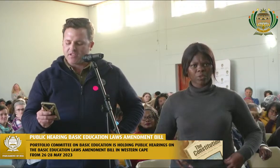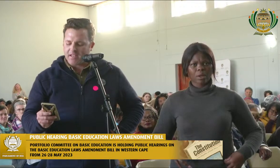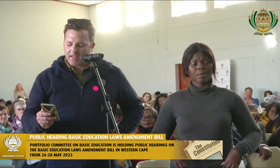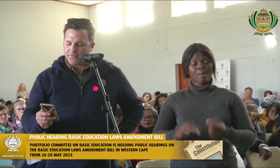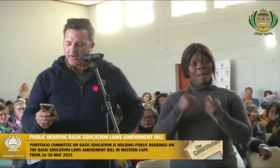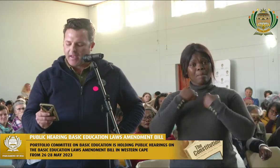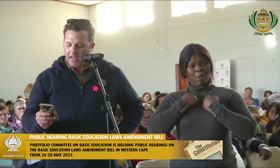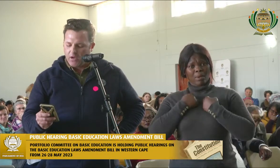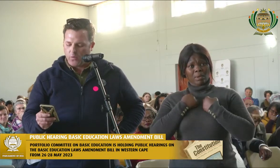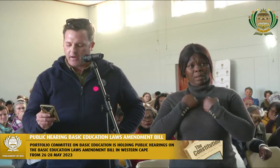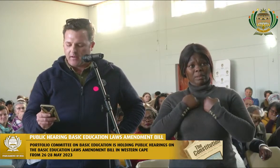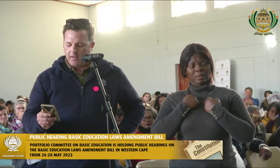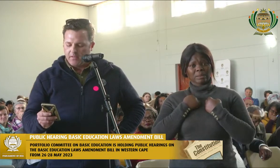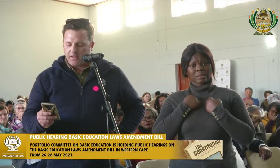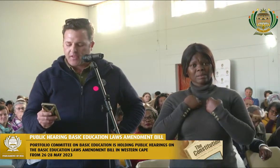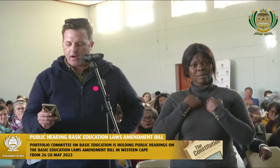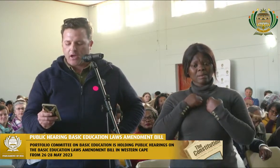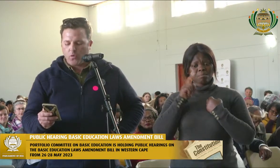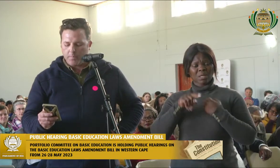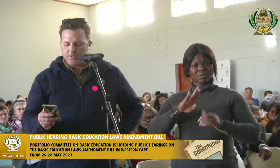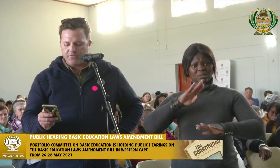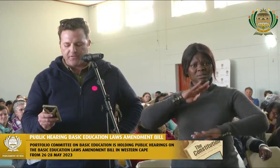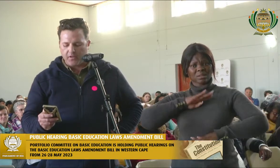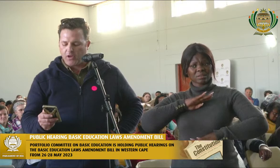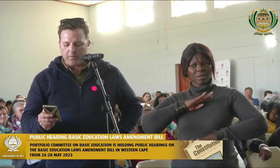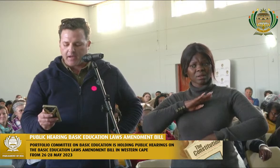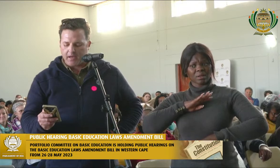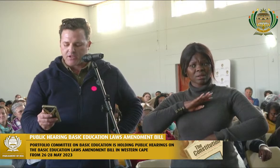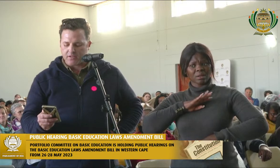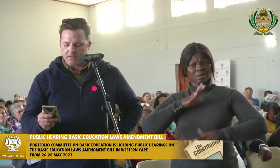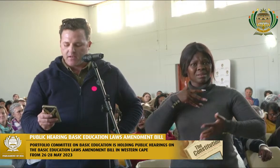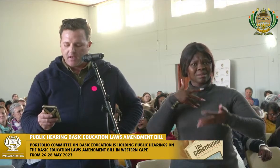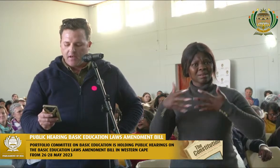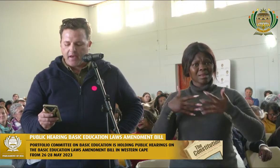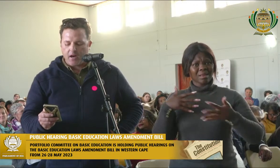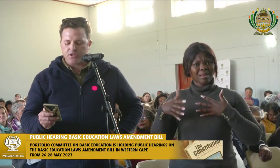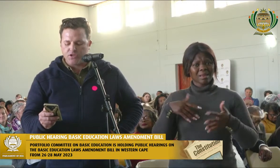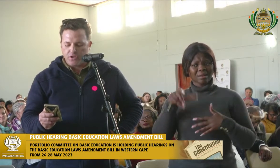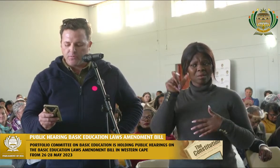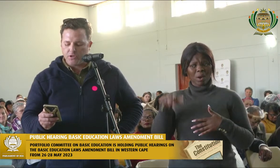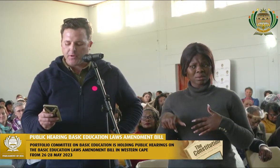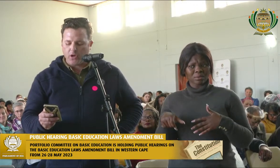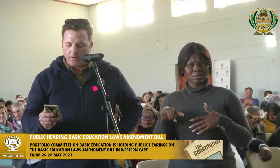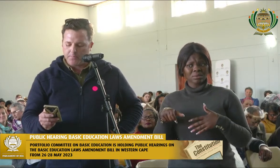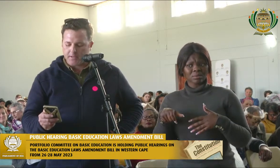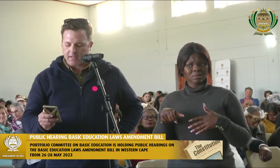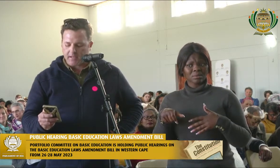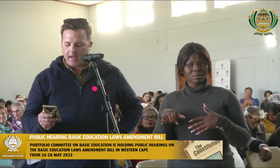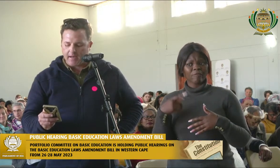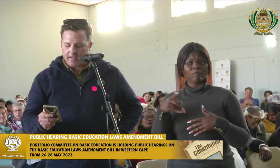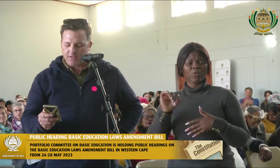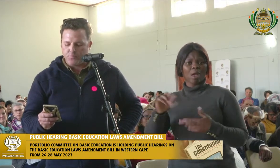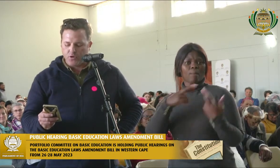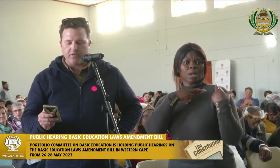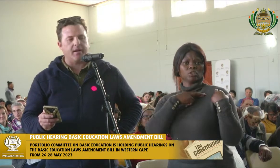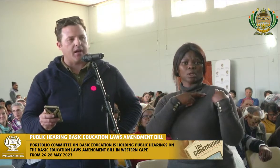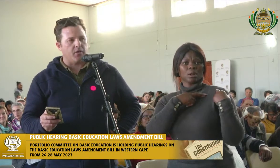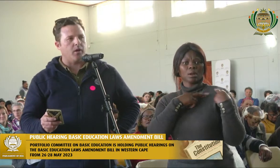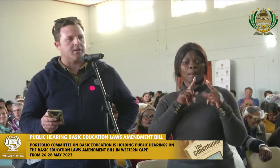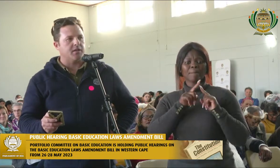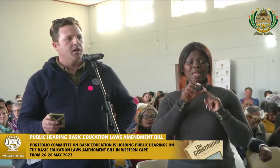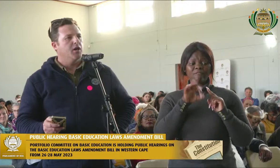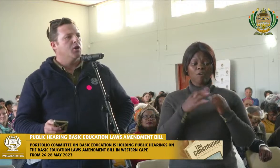have to satisfy anyone that they are equipped to fulfill their obligations. They are assumed to be competent unless